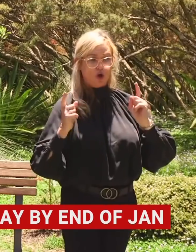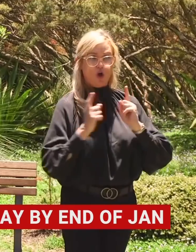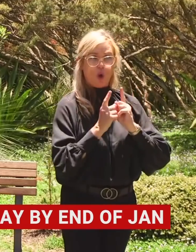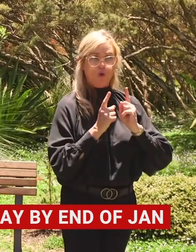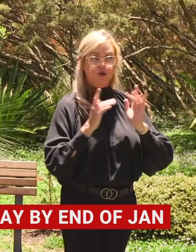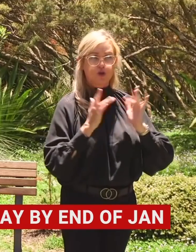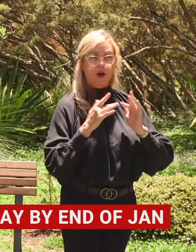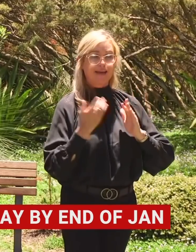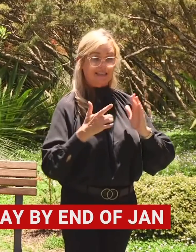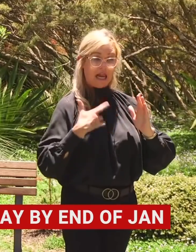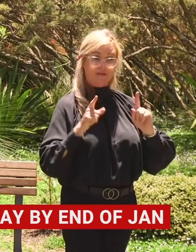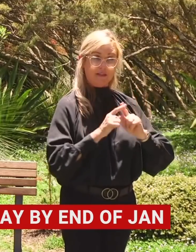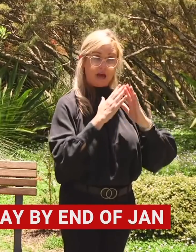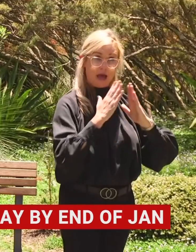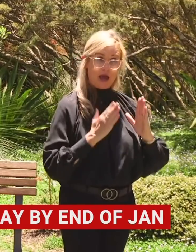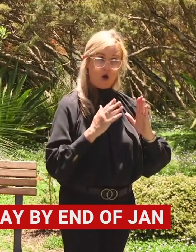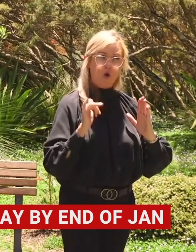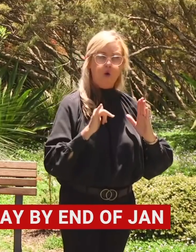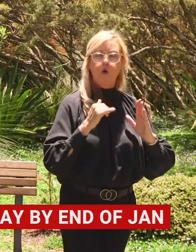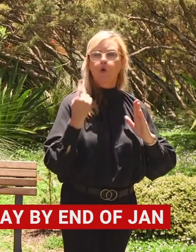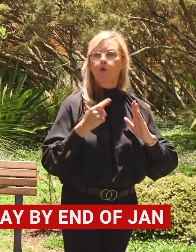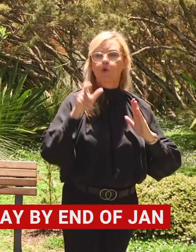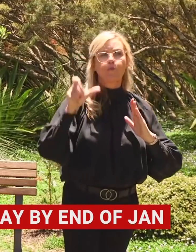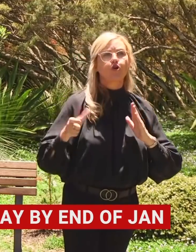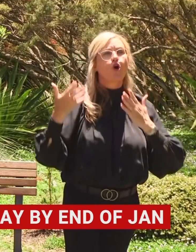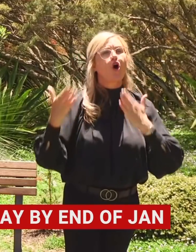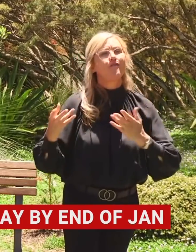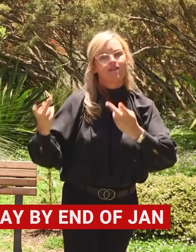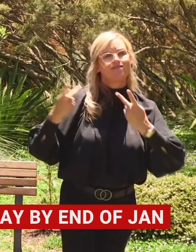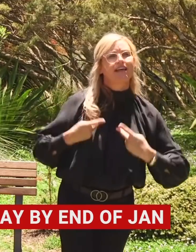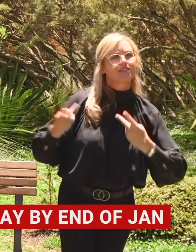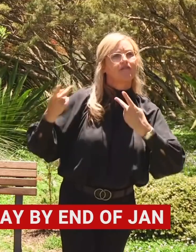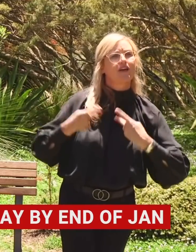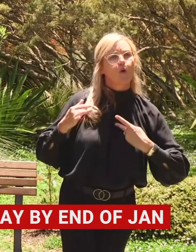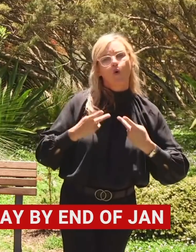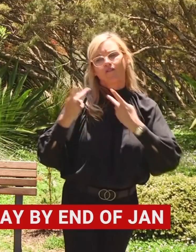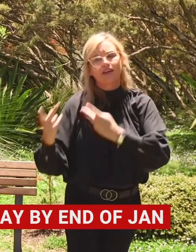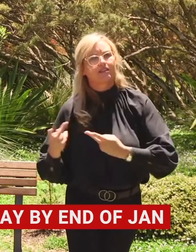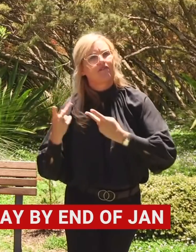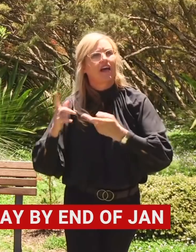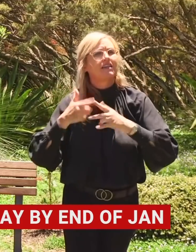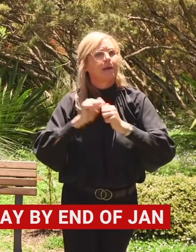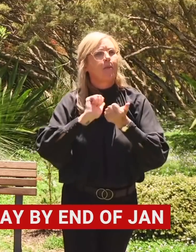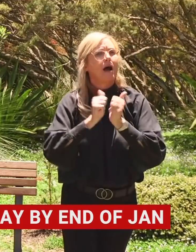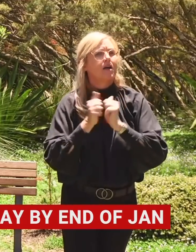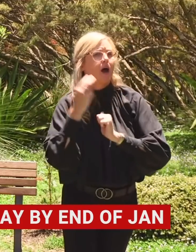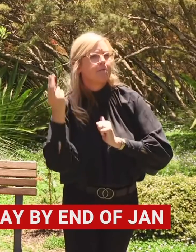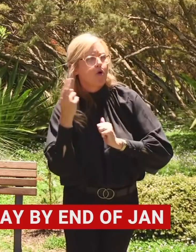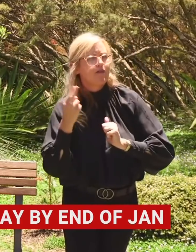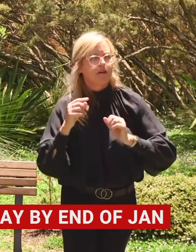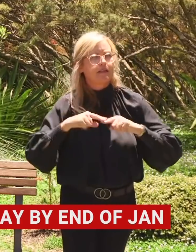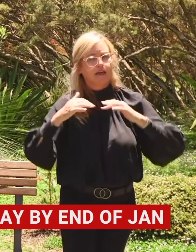who is in the household or somebody who is often in the household, so a partner of someone, or in addition to that,